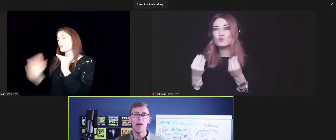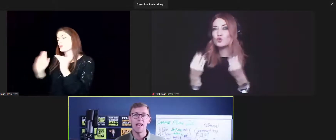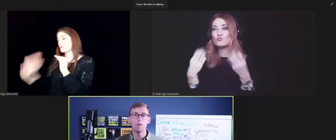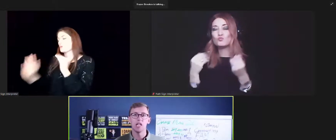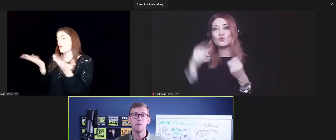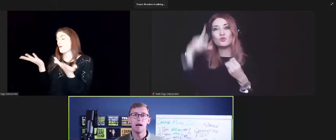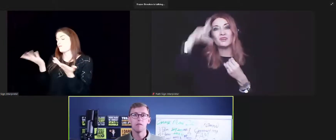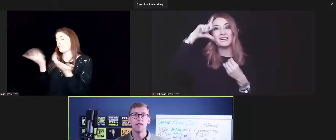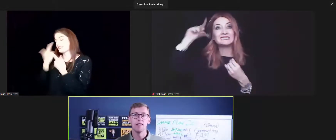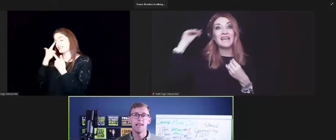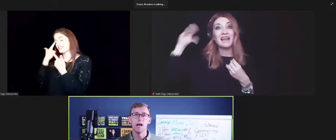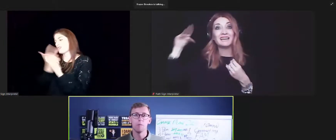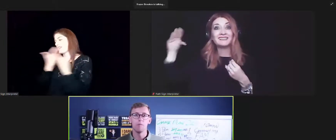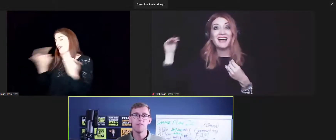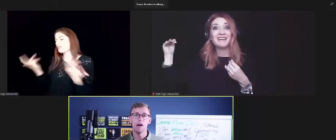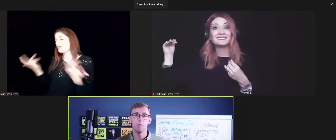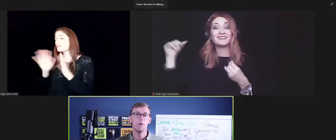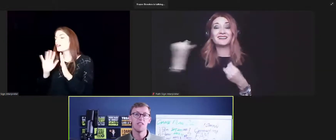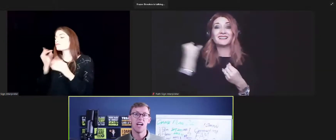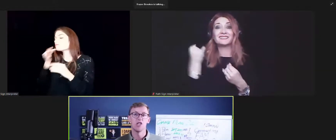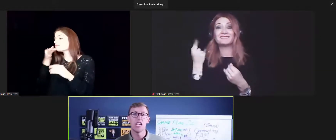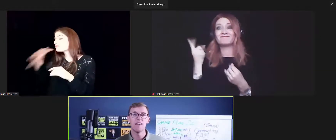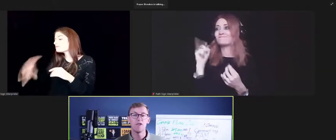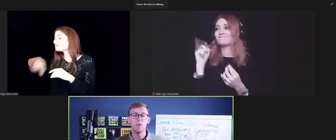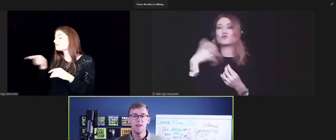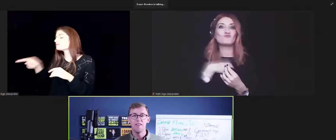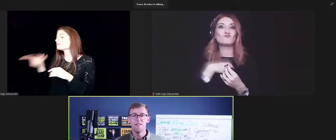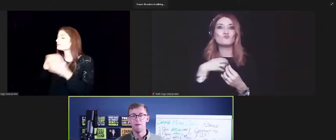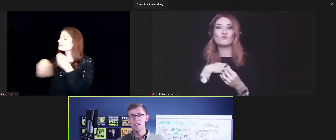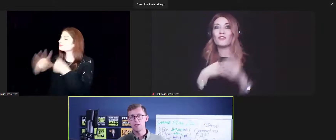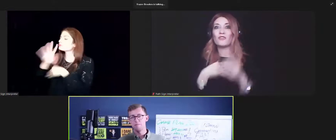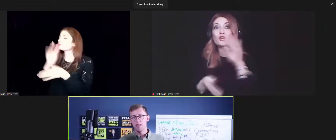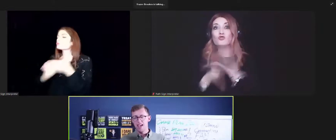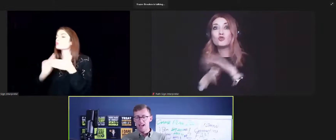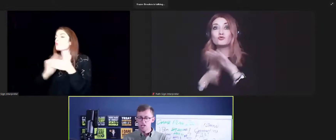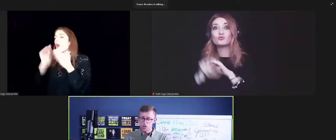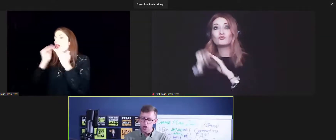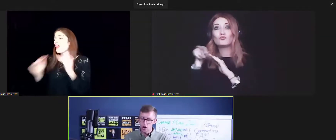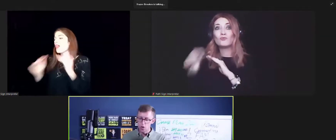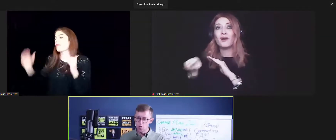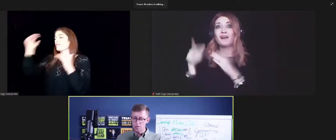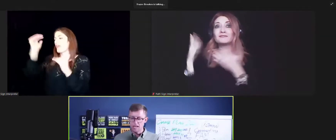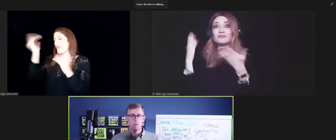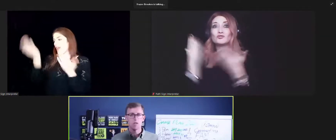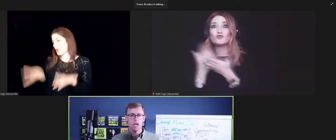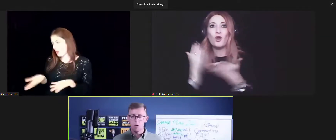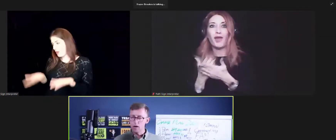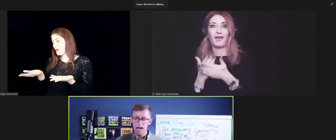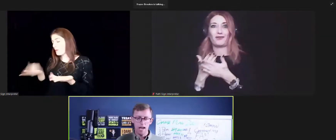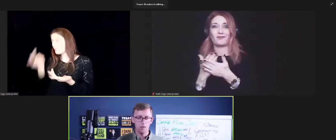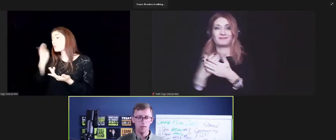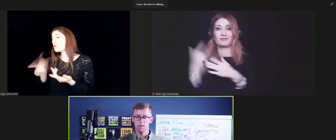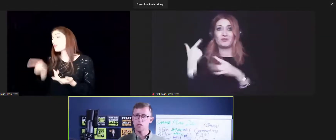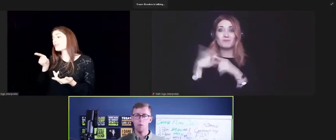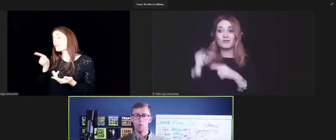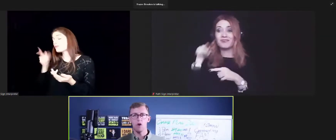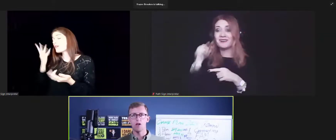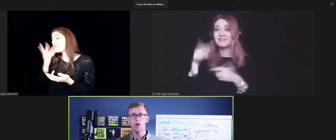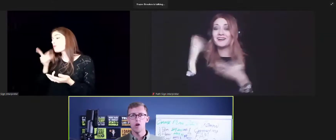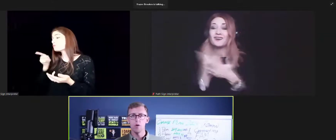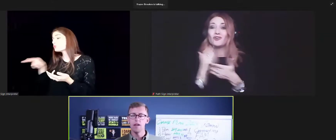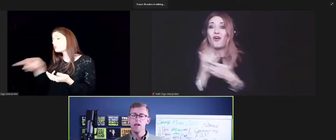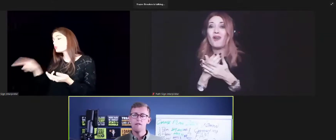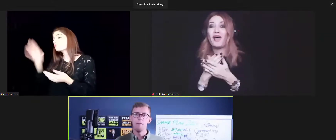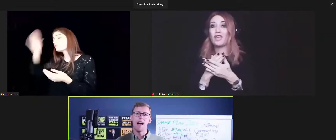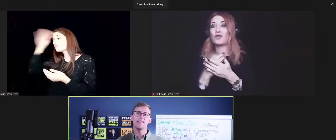doubt that anyone's going to be able to help you and save you from this. So the kid was like, okay, well, this is what we've got to